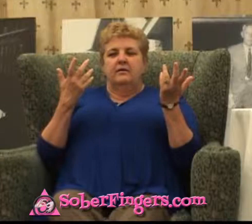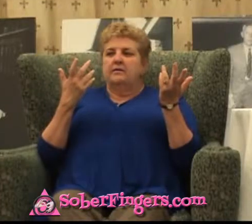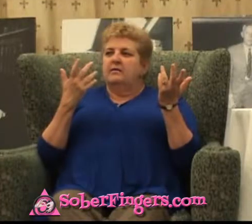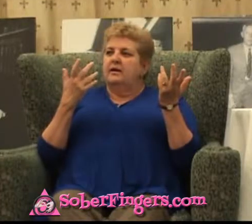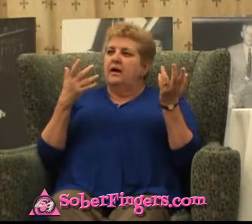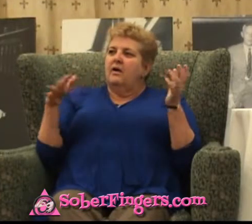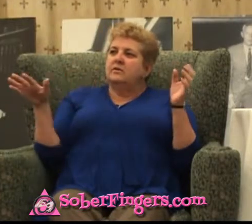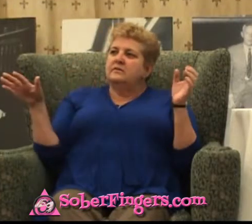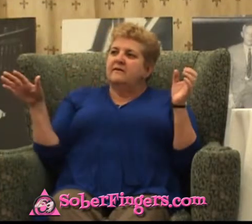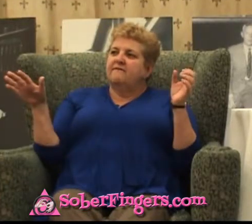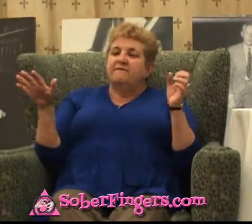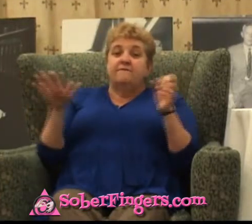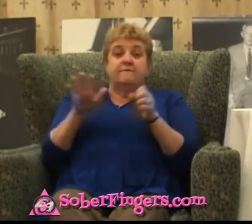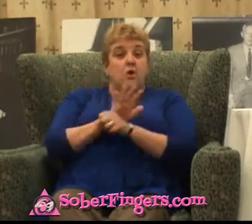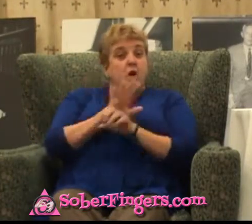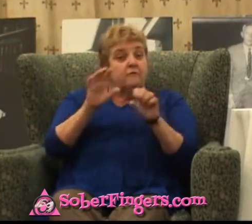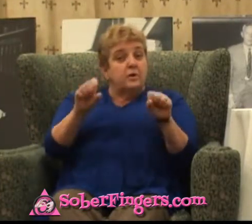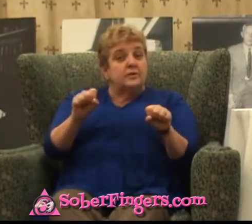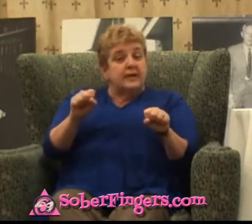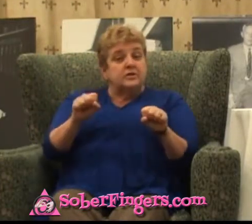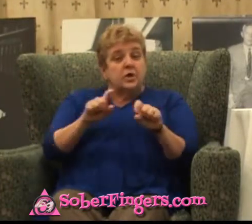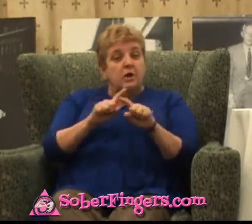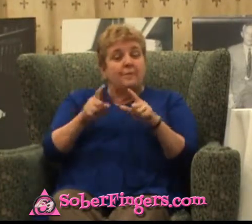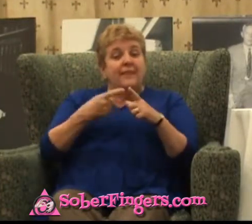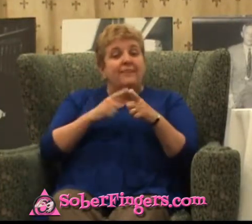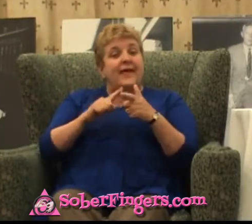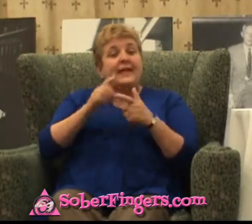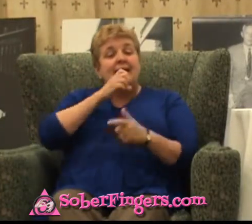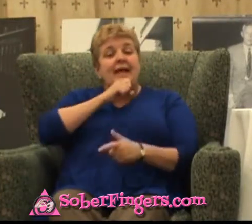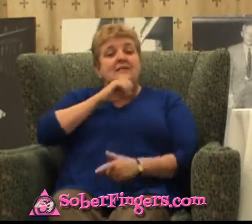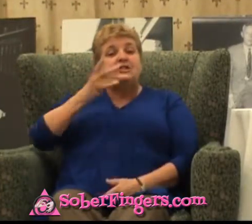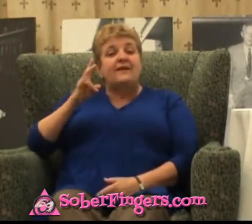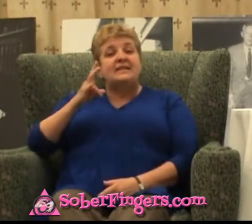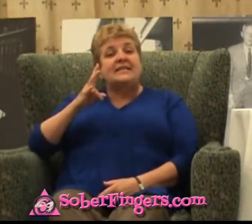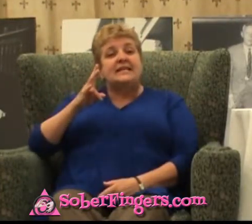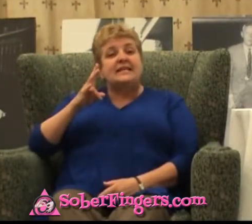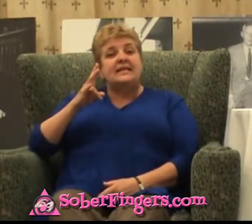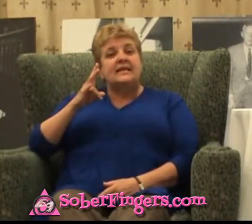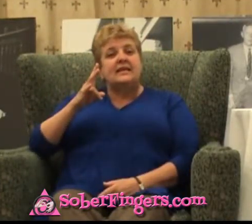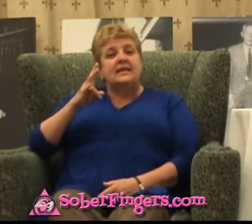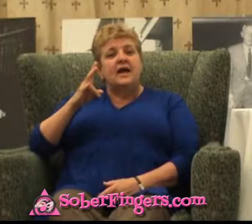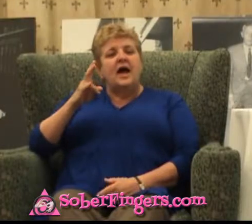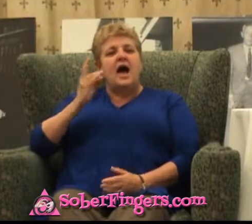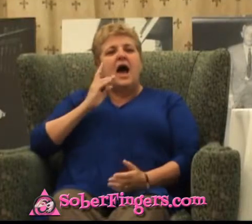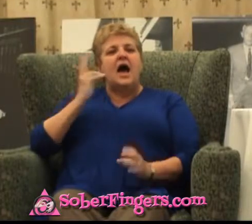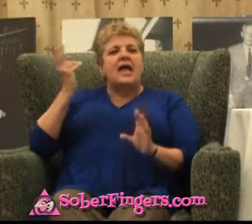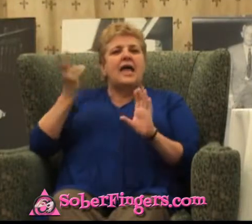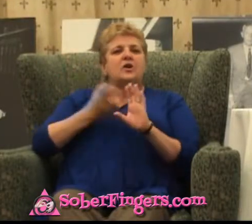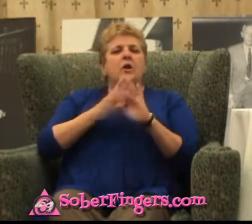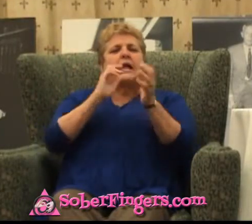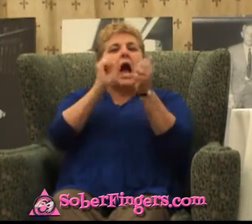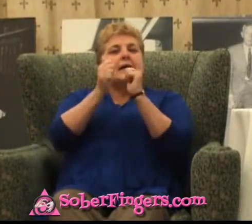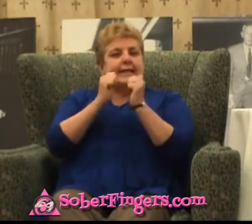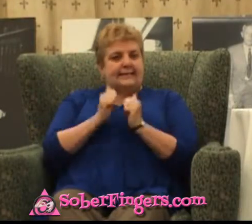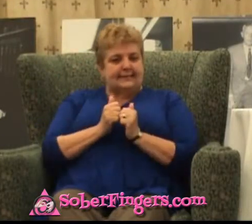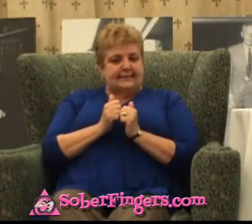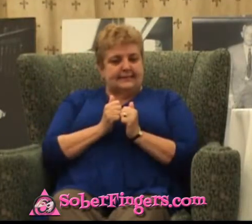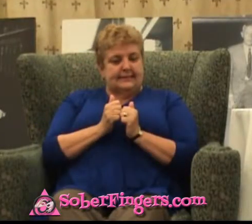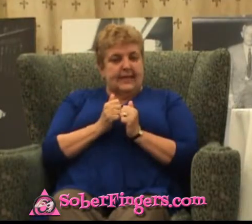of potential. At 17 years old, I had entered a contest and had won and had